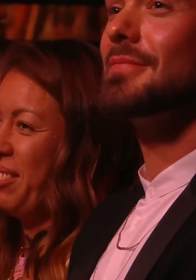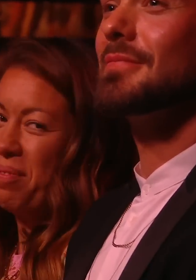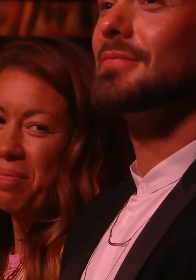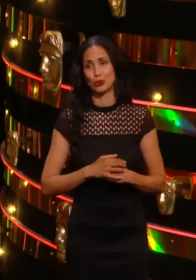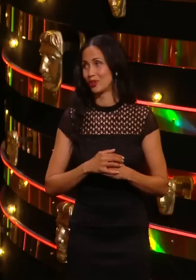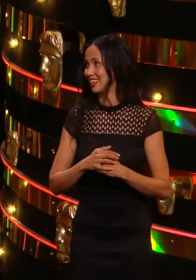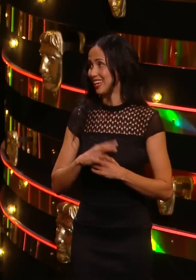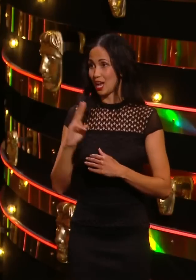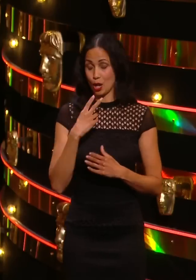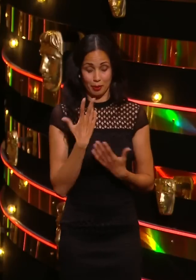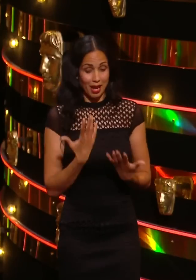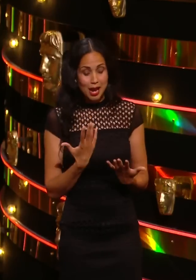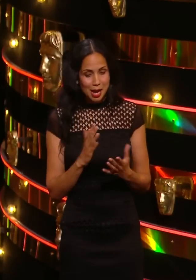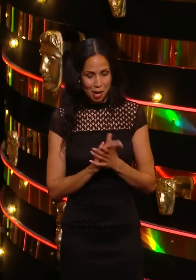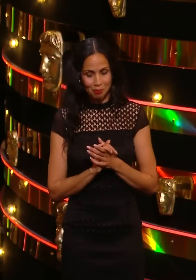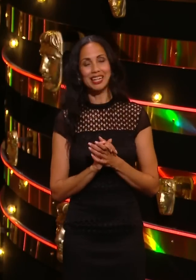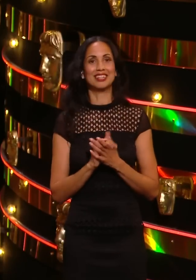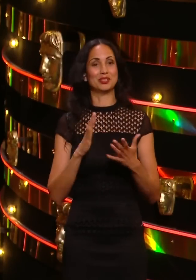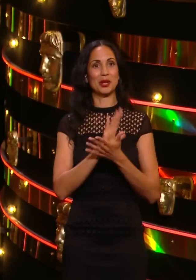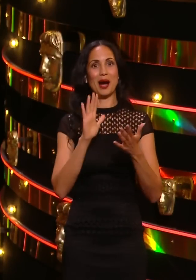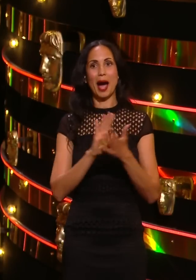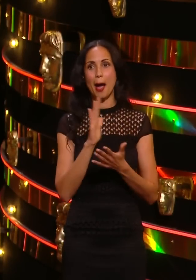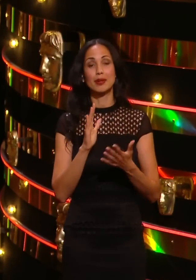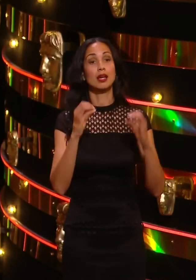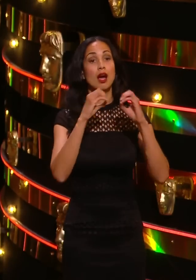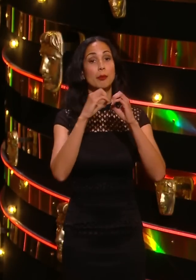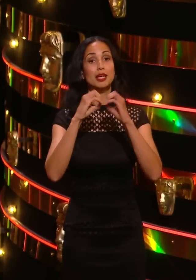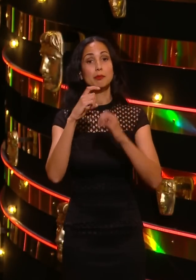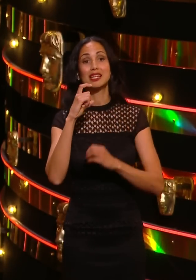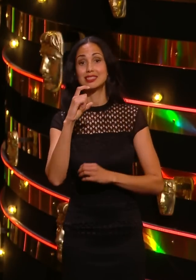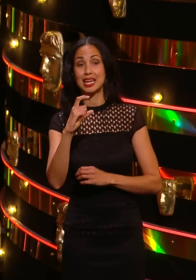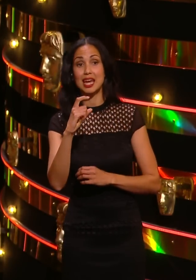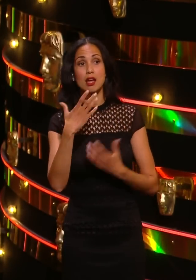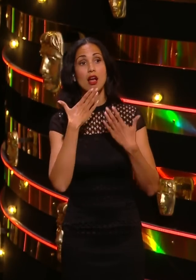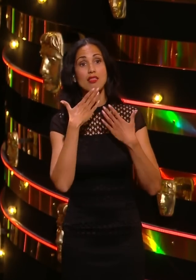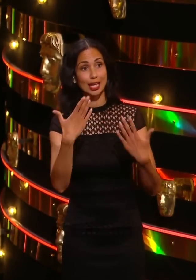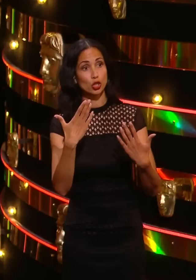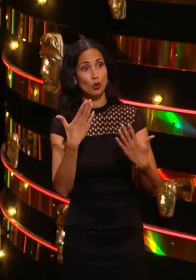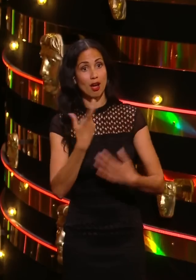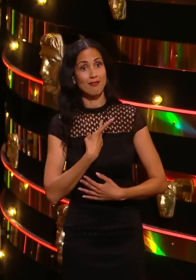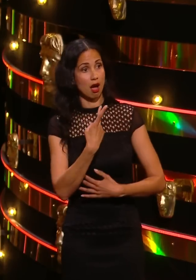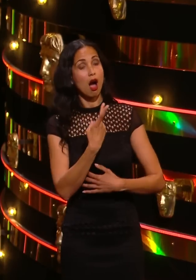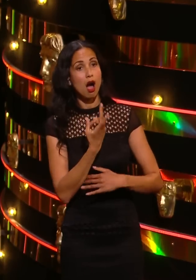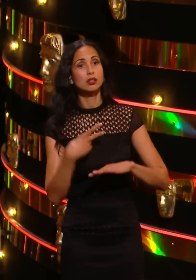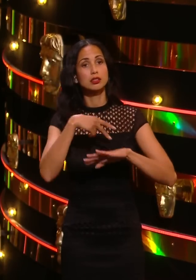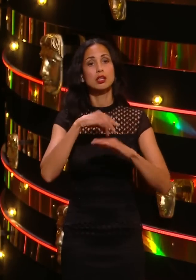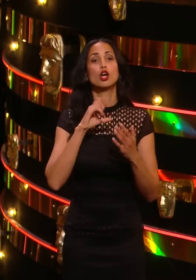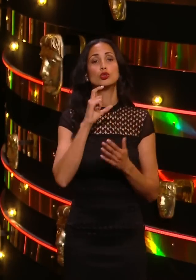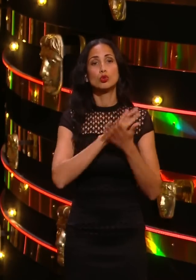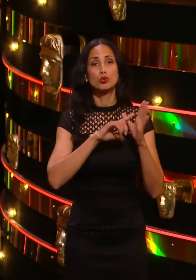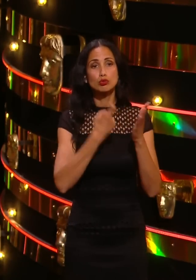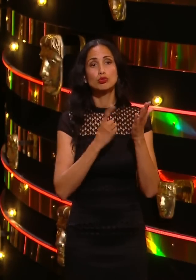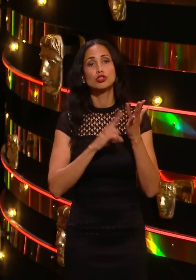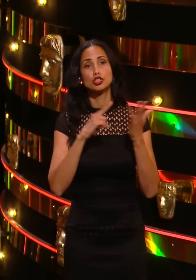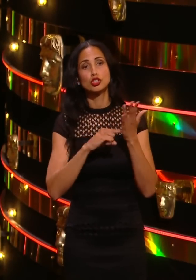Look at me, I feel like a presenter. Thank you to the BBC for giving us the platform. So thank you to Charlotte Moore. I have to get